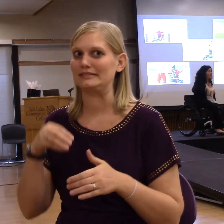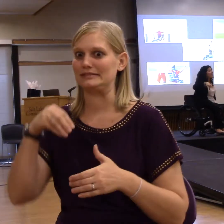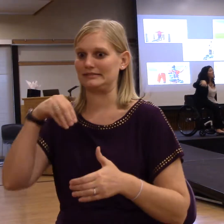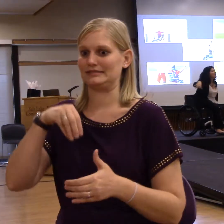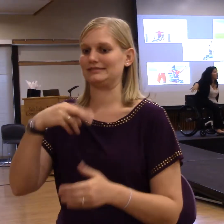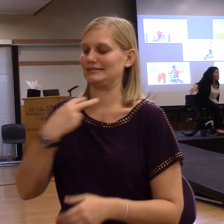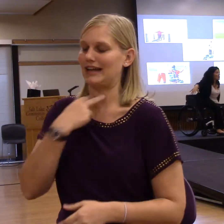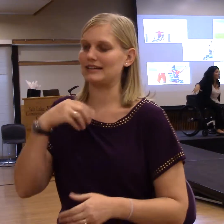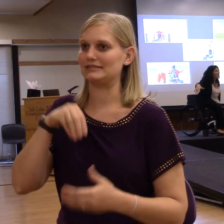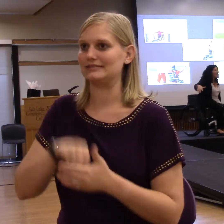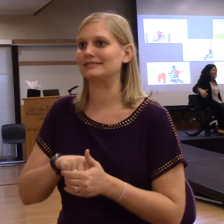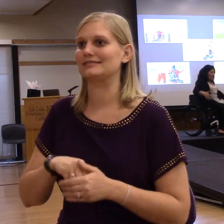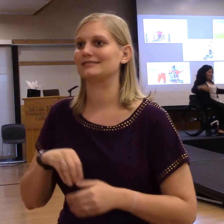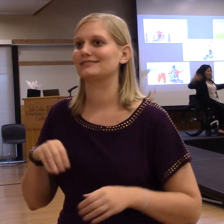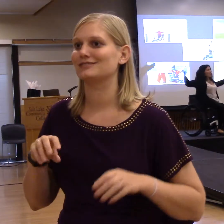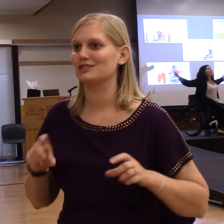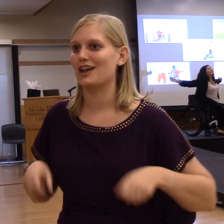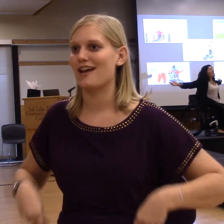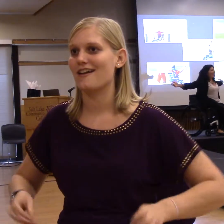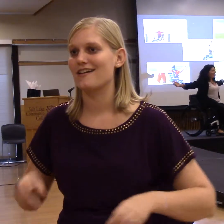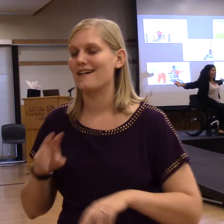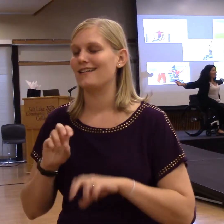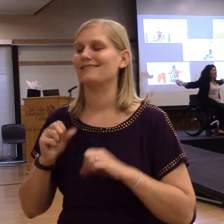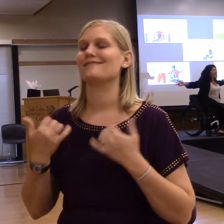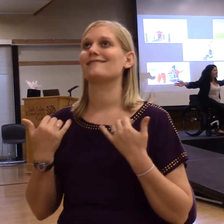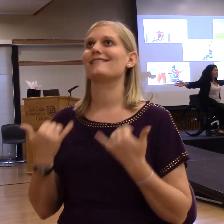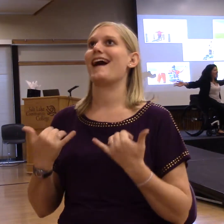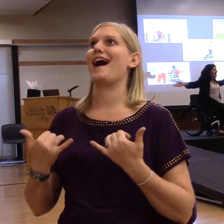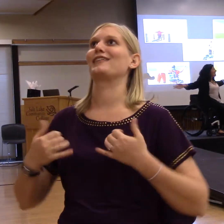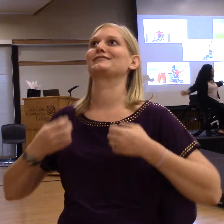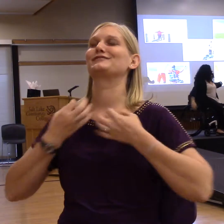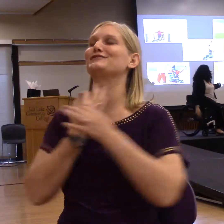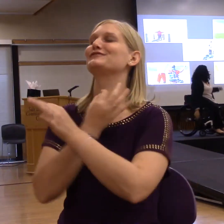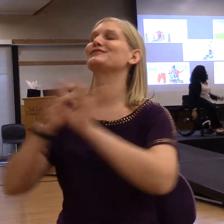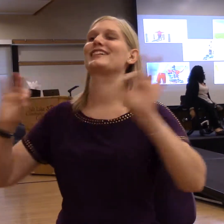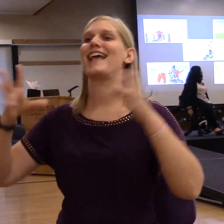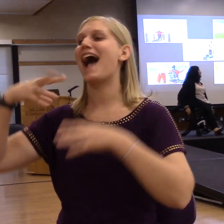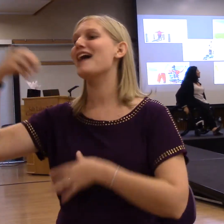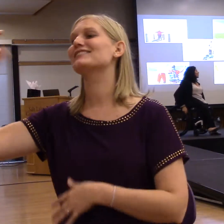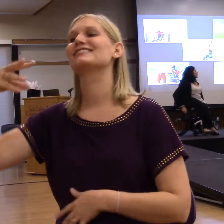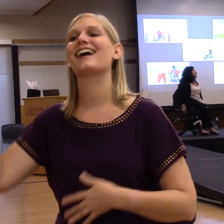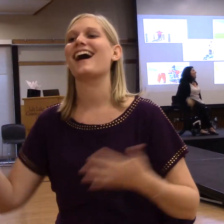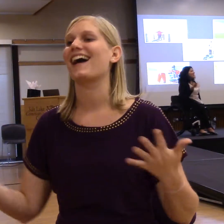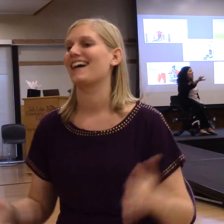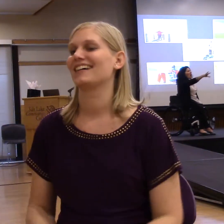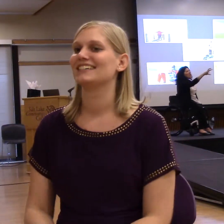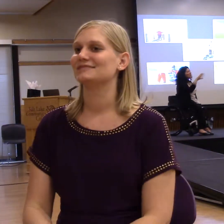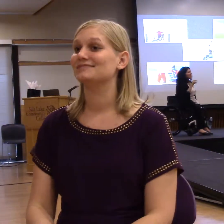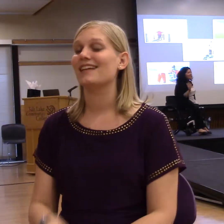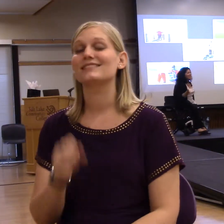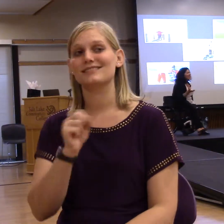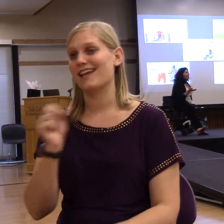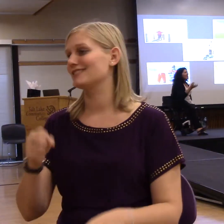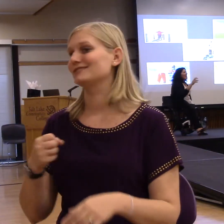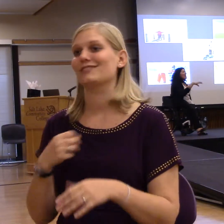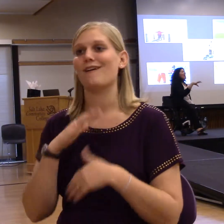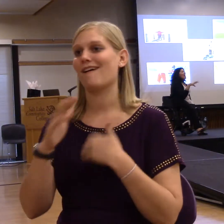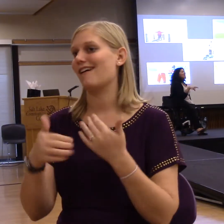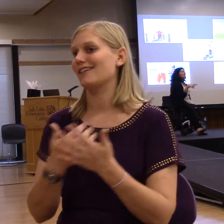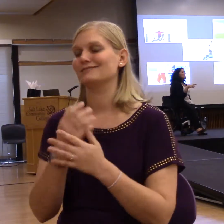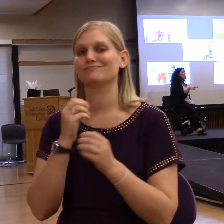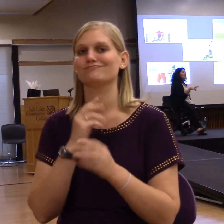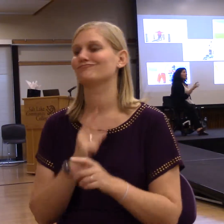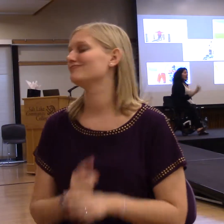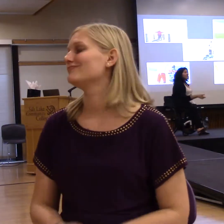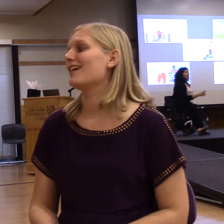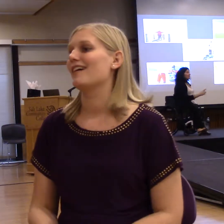chair and confined indoors, and now they're free, right, and they're outside. And I mean, so yes, all of this, right? And how